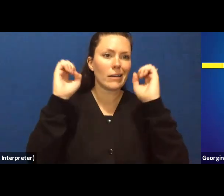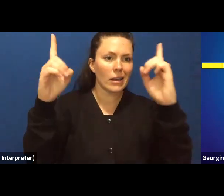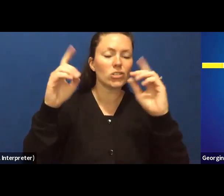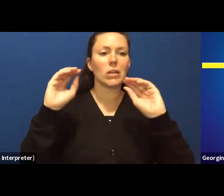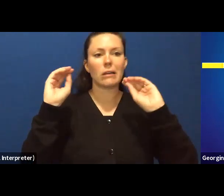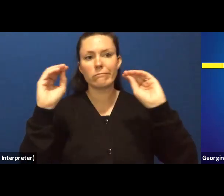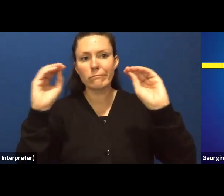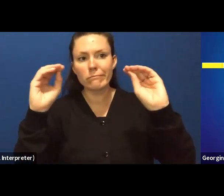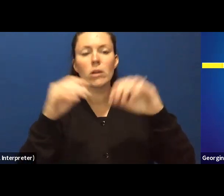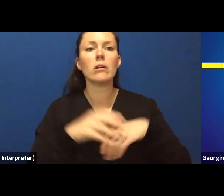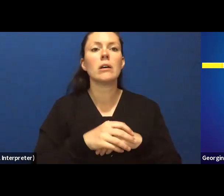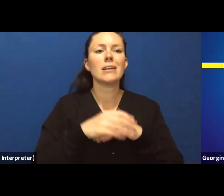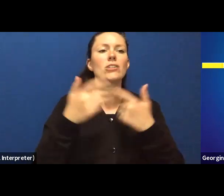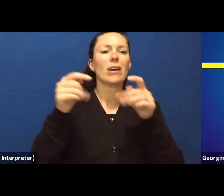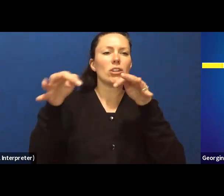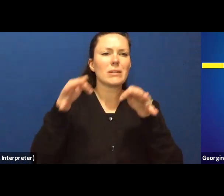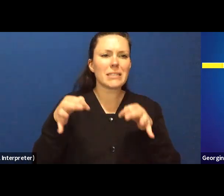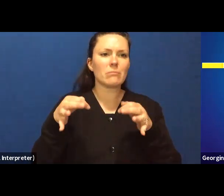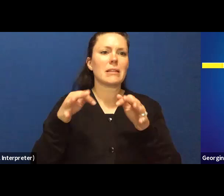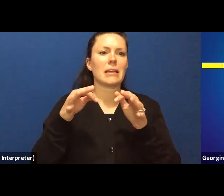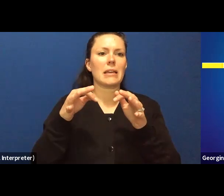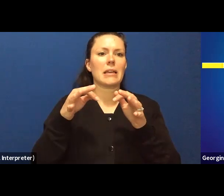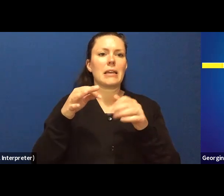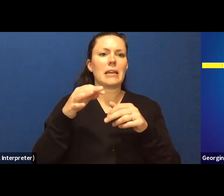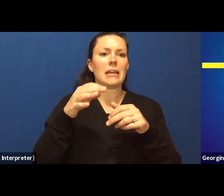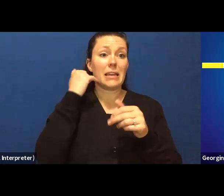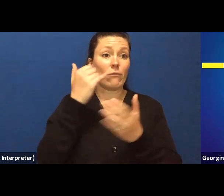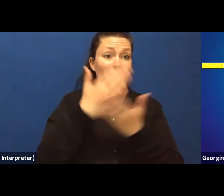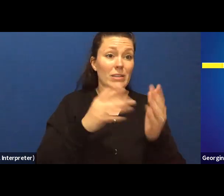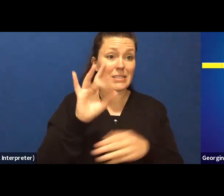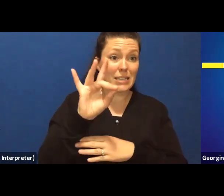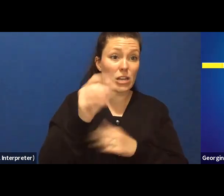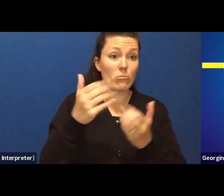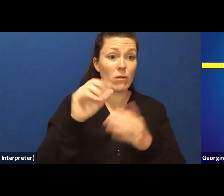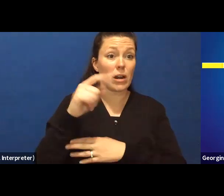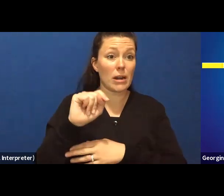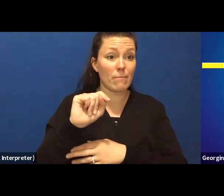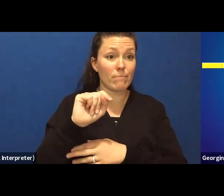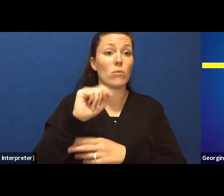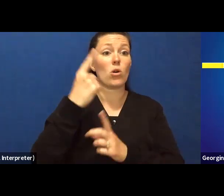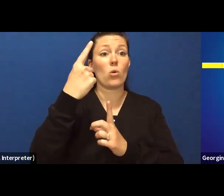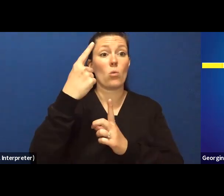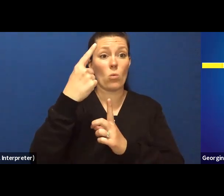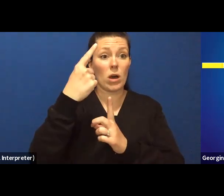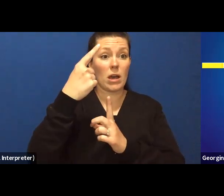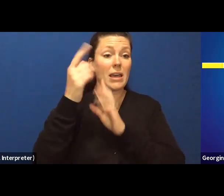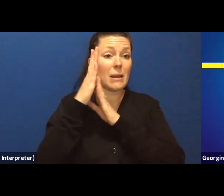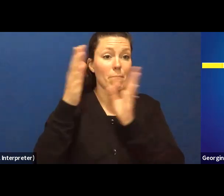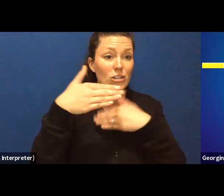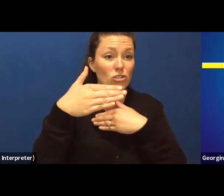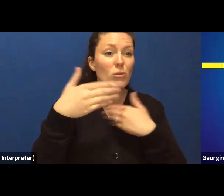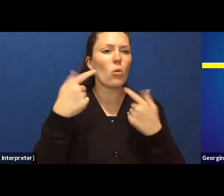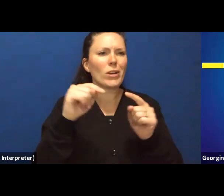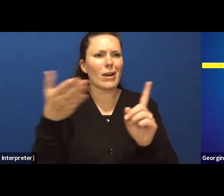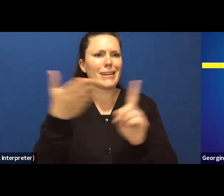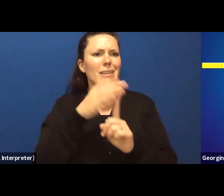room or renting a home or an apartment to someone with a Section 8 voucher is that you have your rent warranty. You know, they only have to pay depending